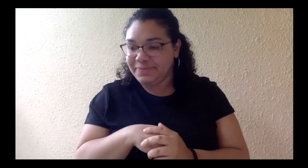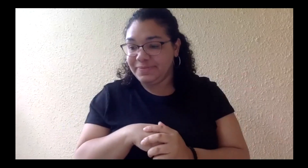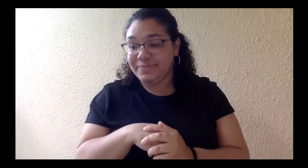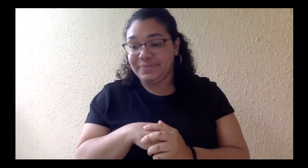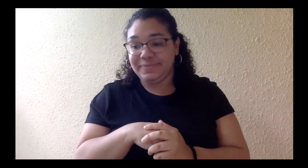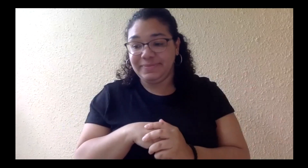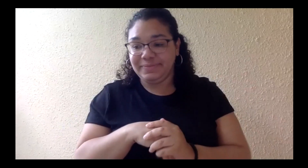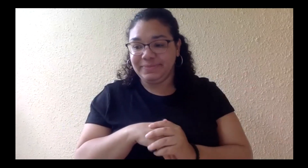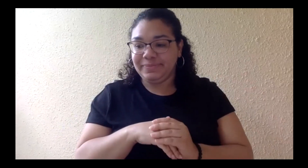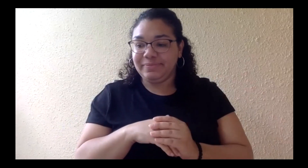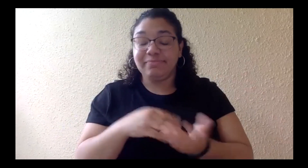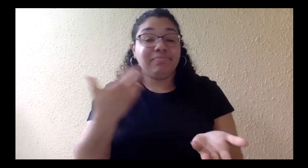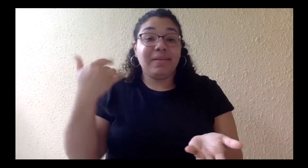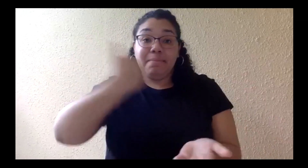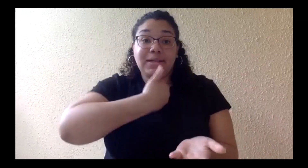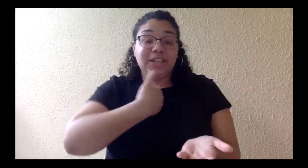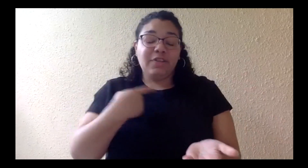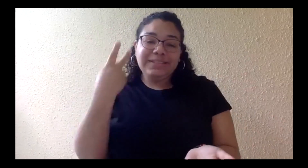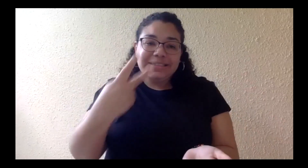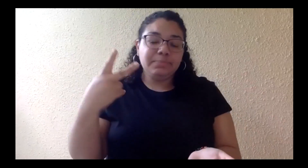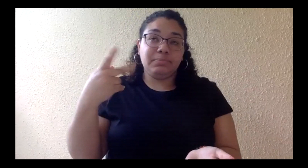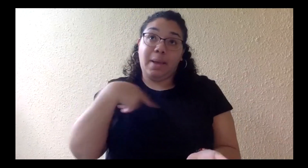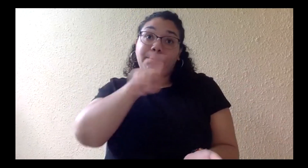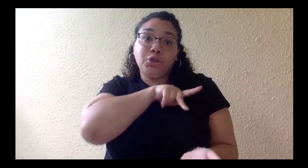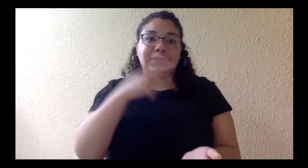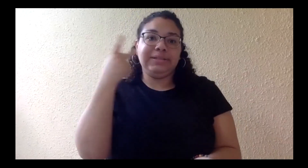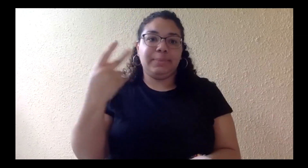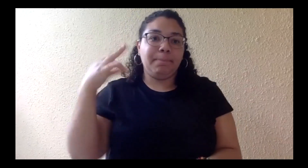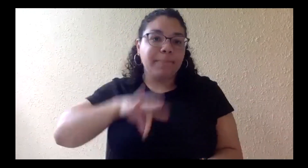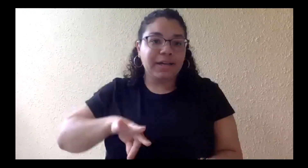with Disability Access Services Department.